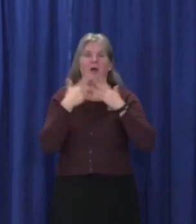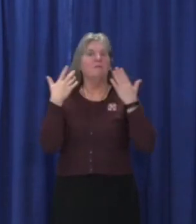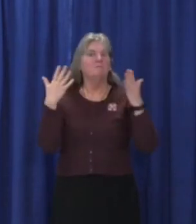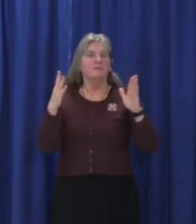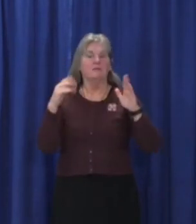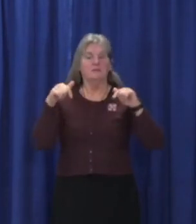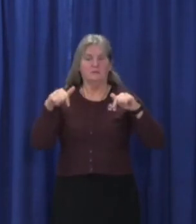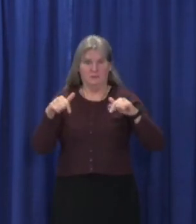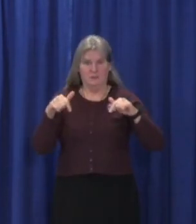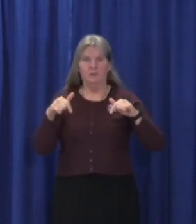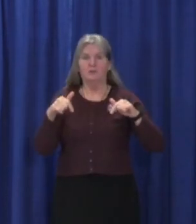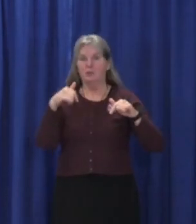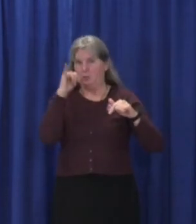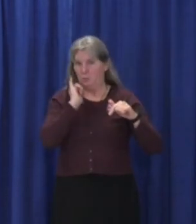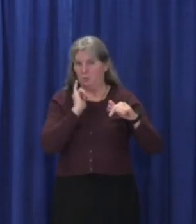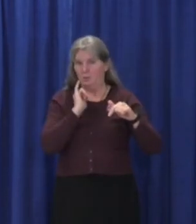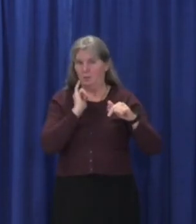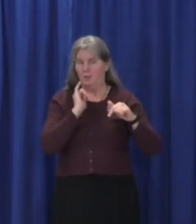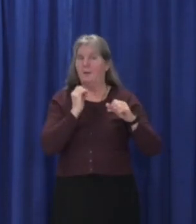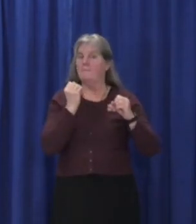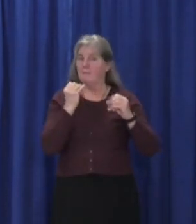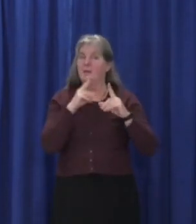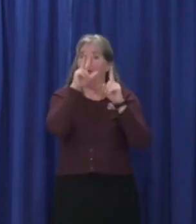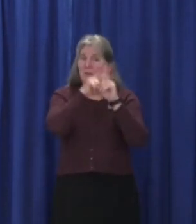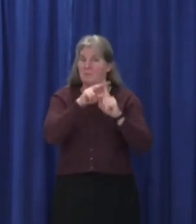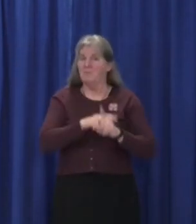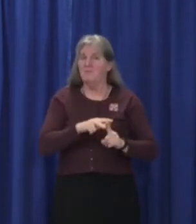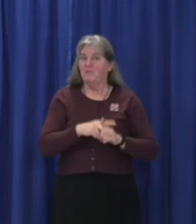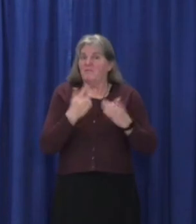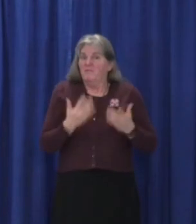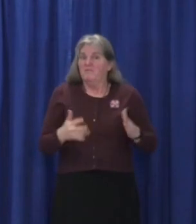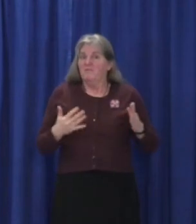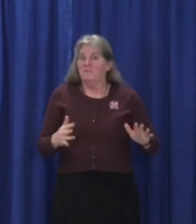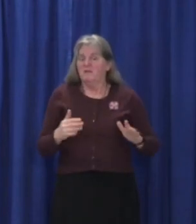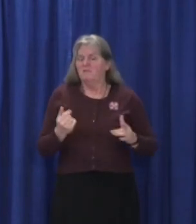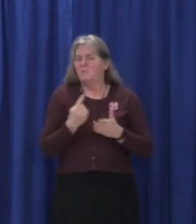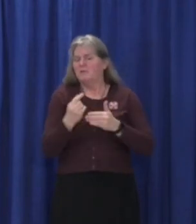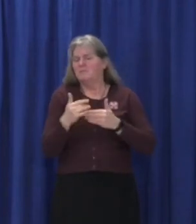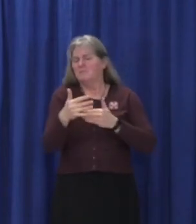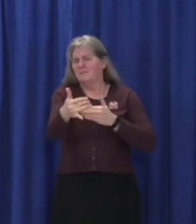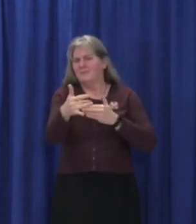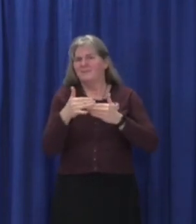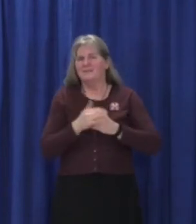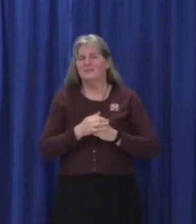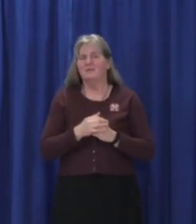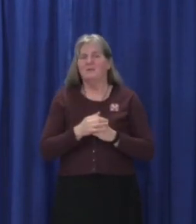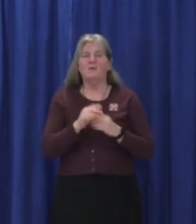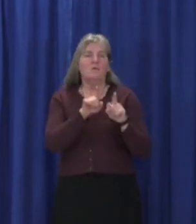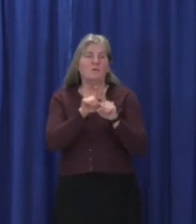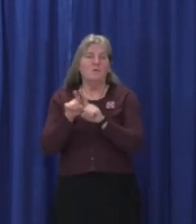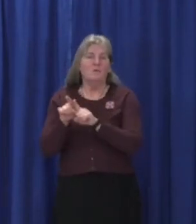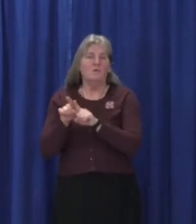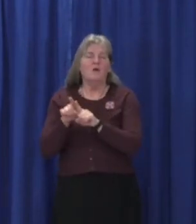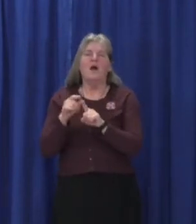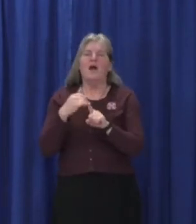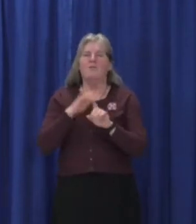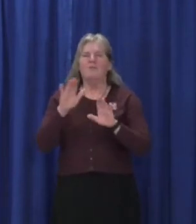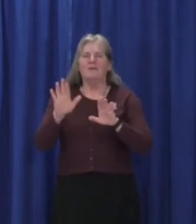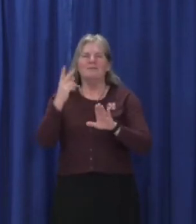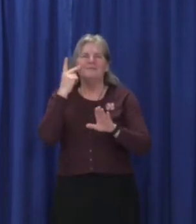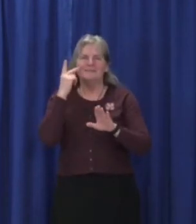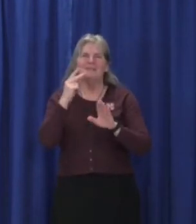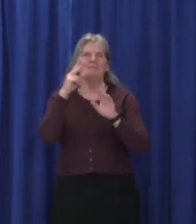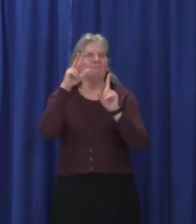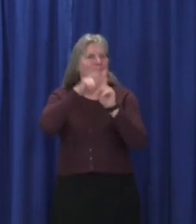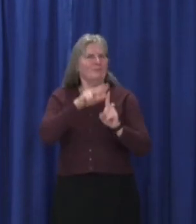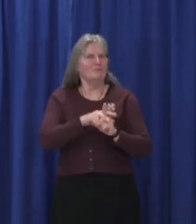in the Yukon, and many appointments have been booked for the coming weeks. There has also it's also great to see that as